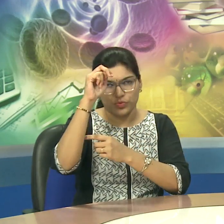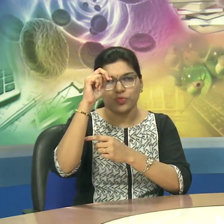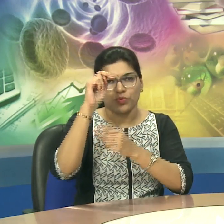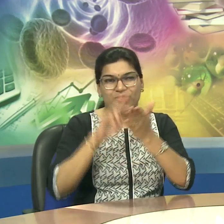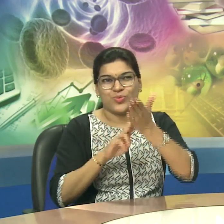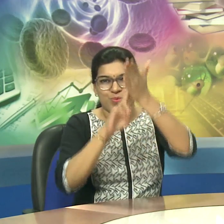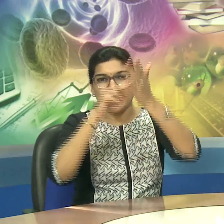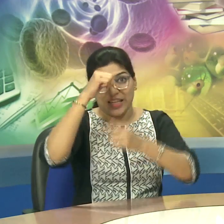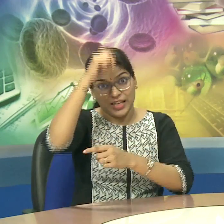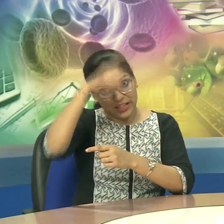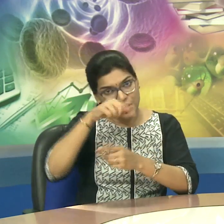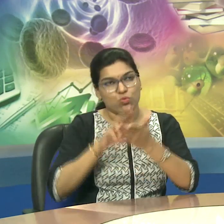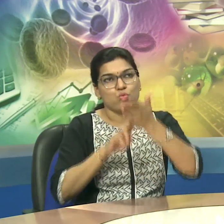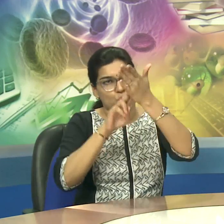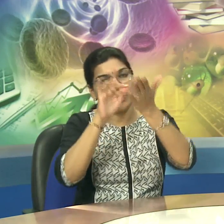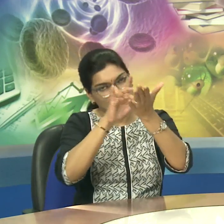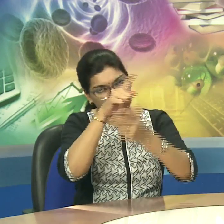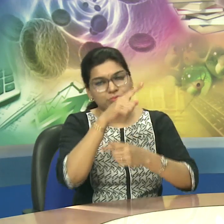This story is from the place North India.